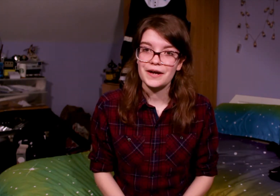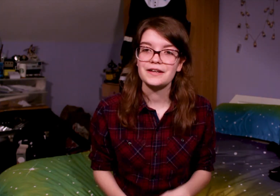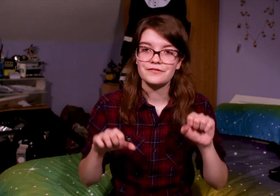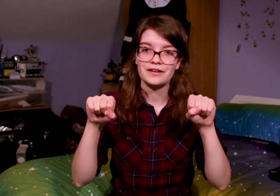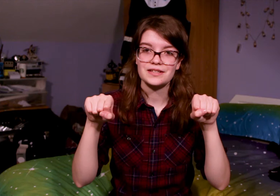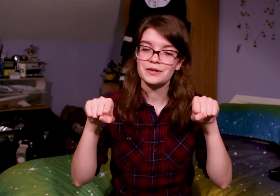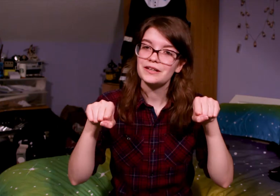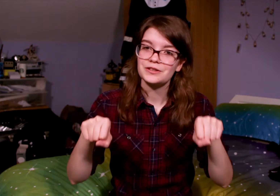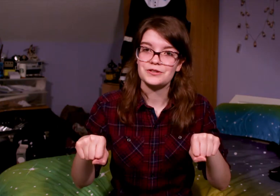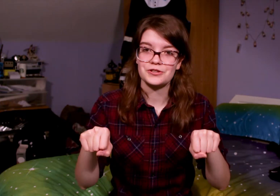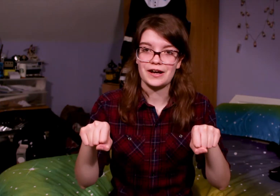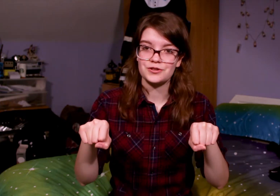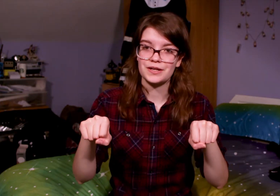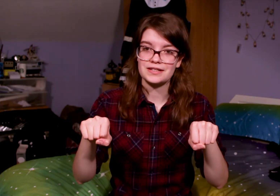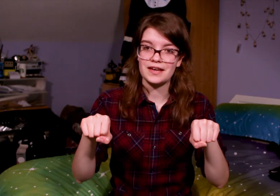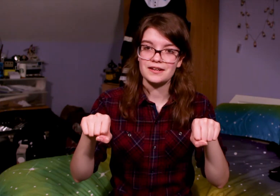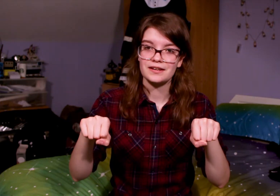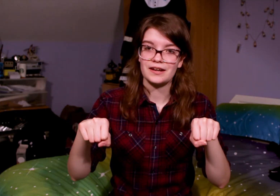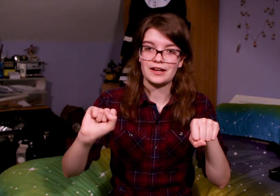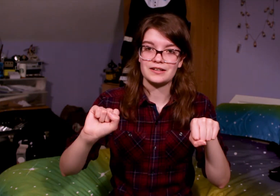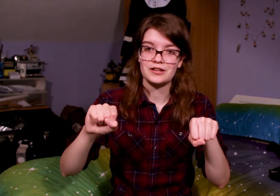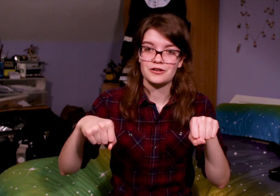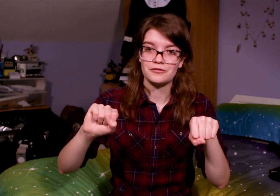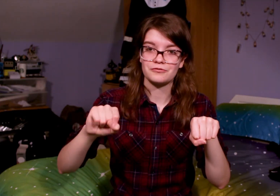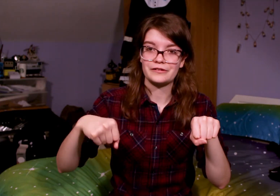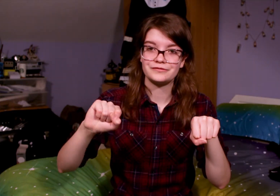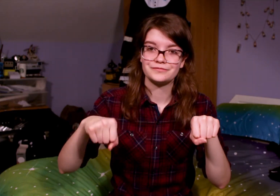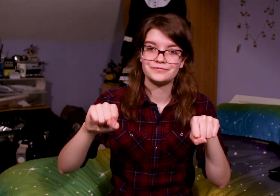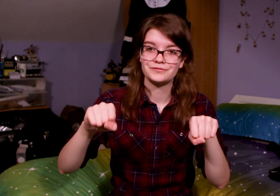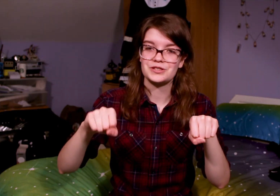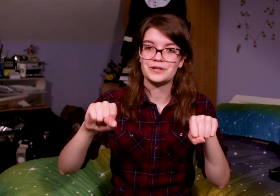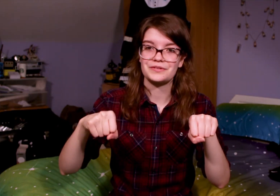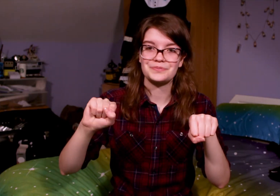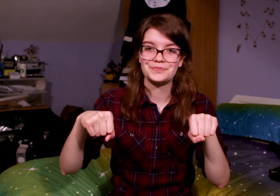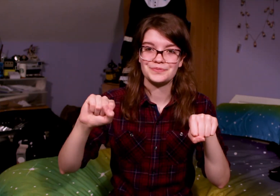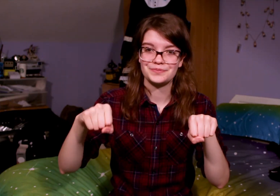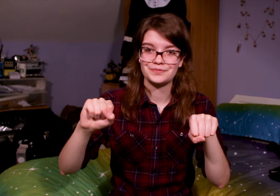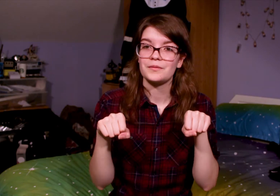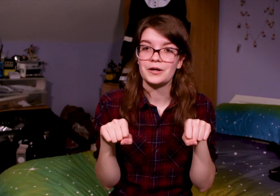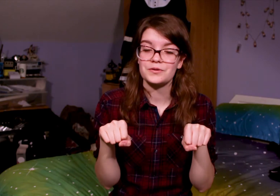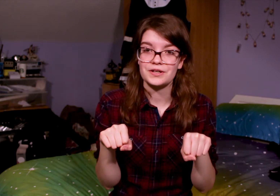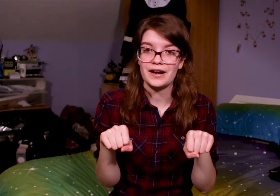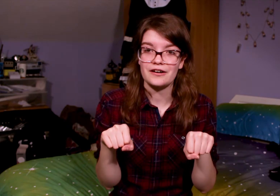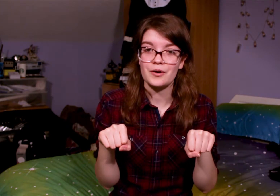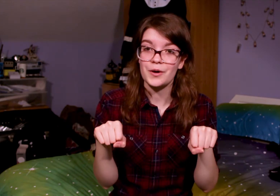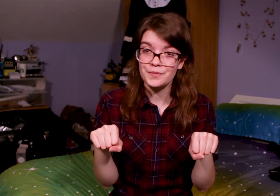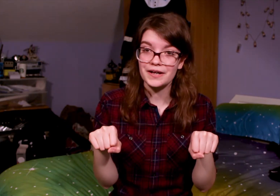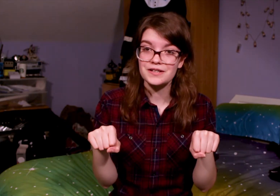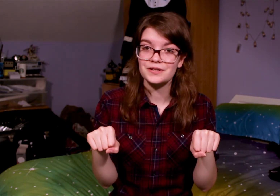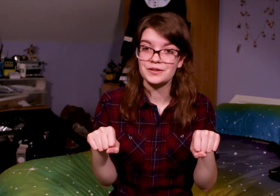Motorbike, very similar. Use your handlebars again and rev, just one of them. Might also have a moped,